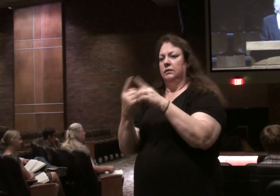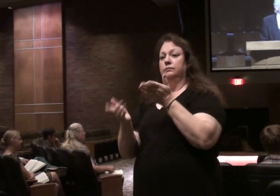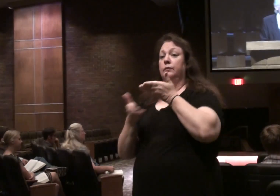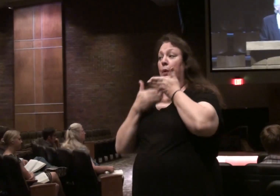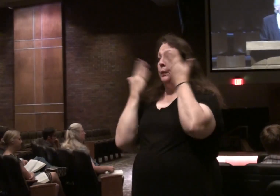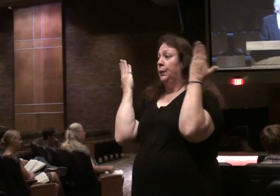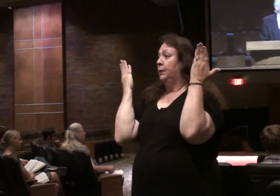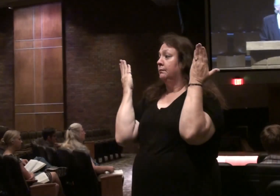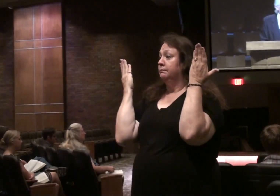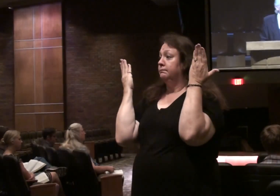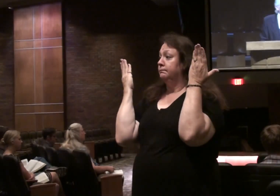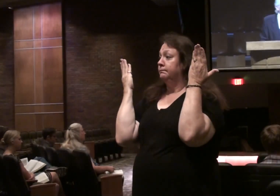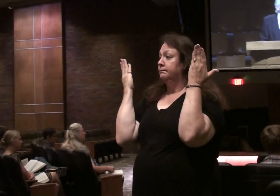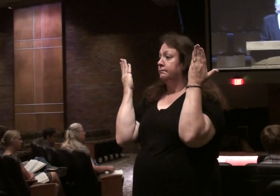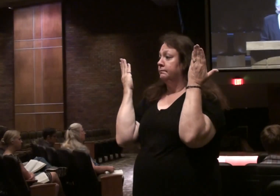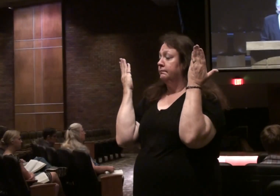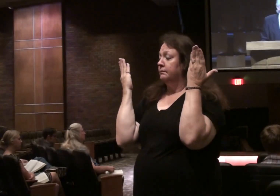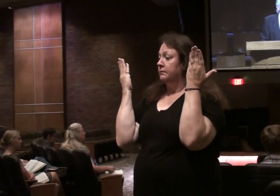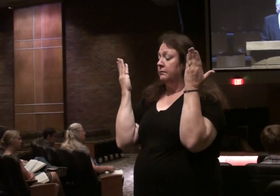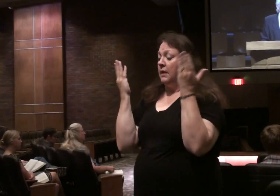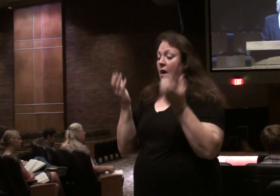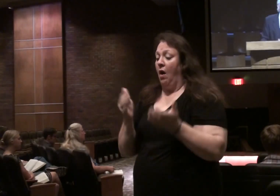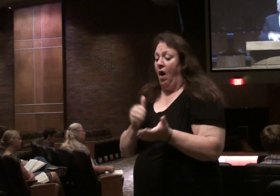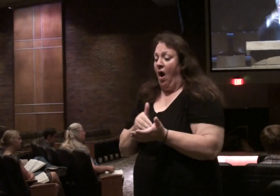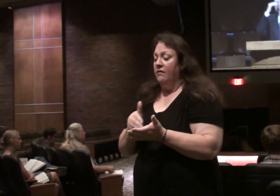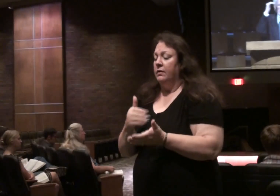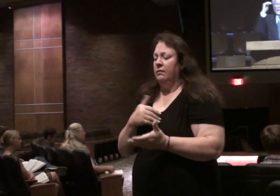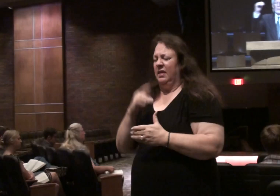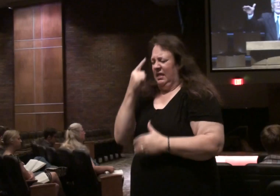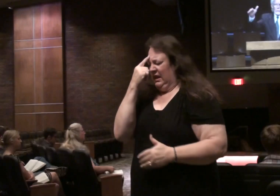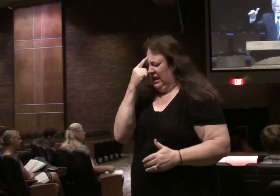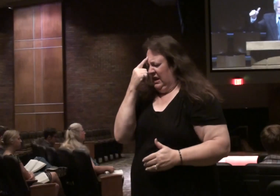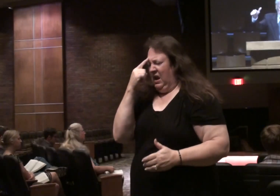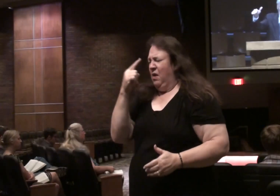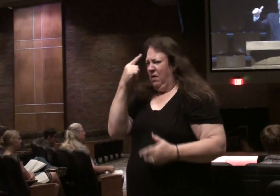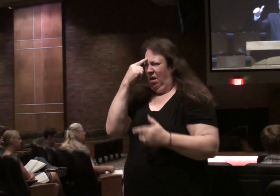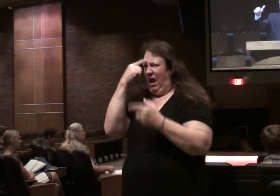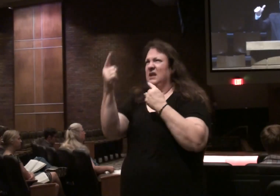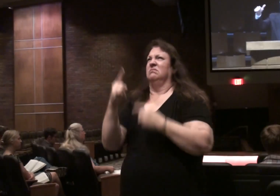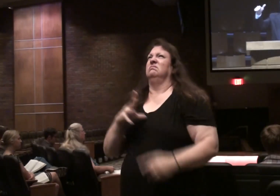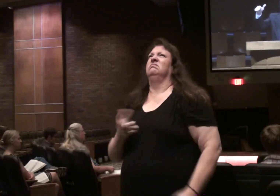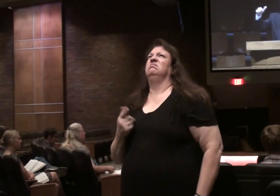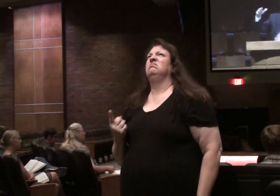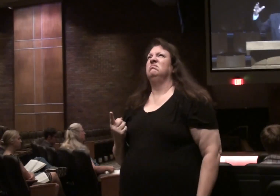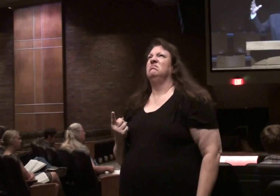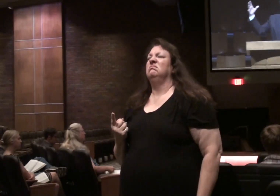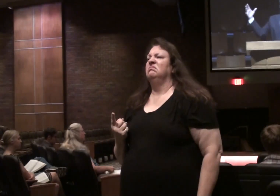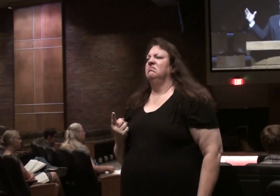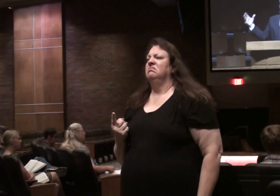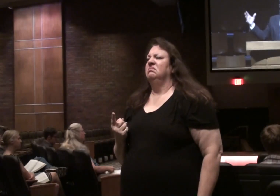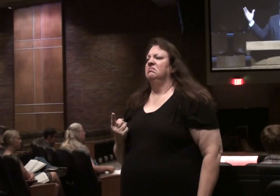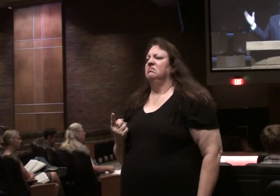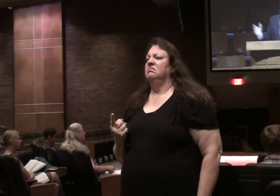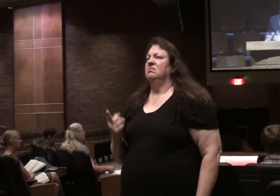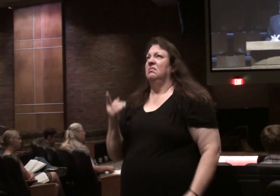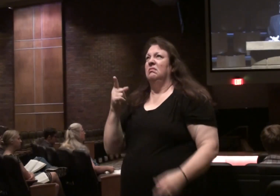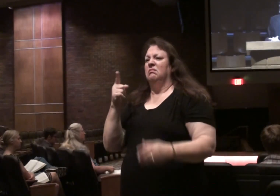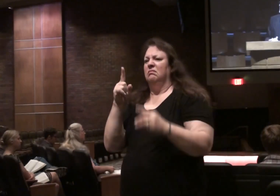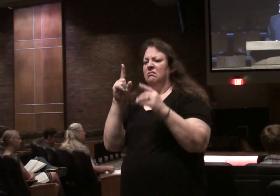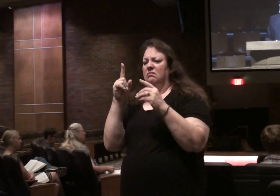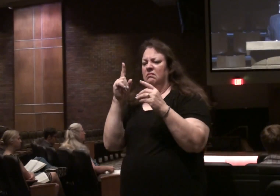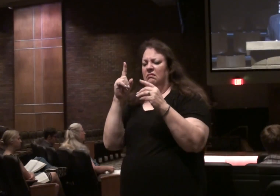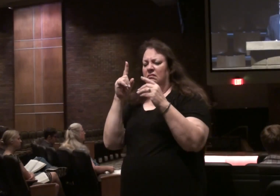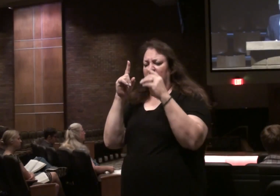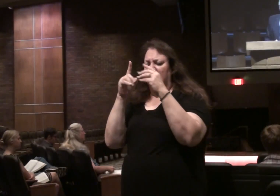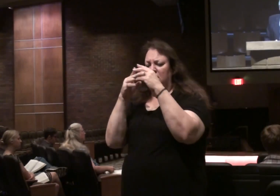life. Because too many times we get caught up in thinking, well, I don't agree with that. If our leaders in